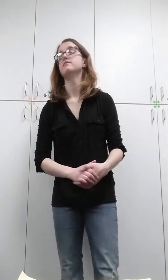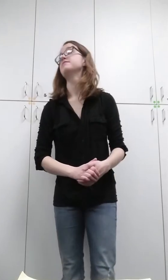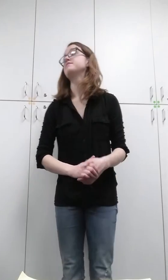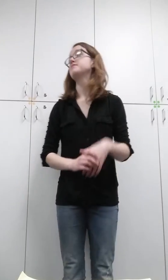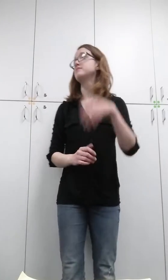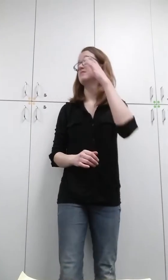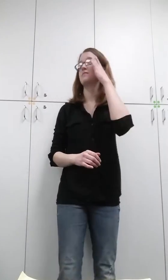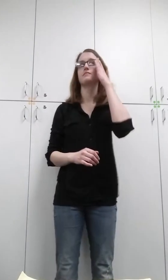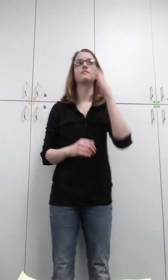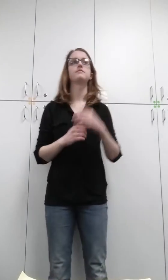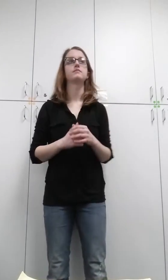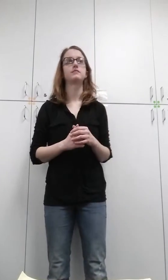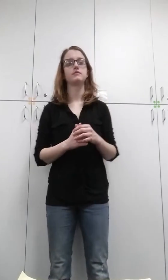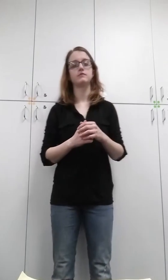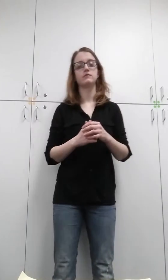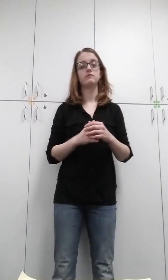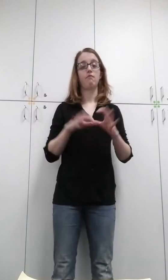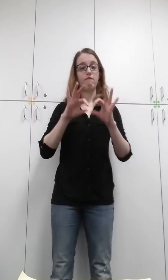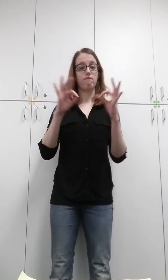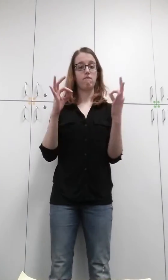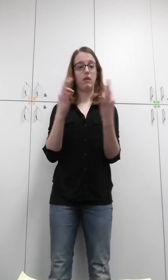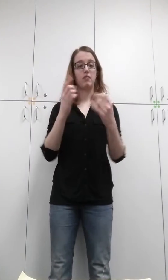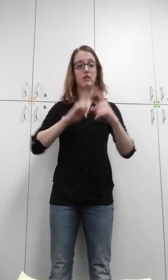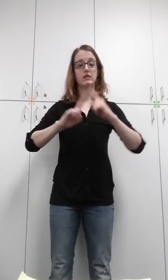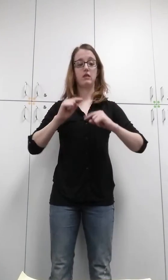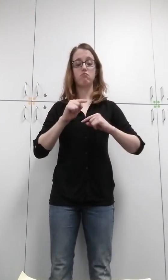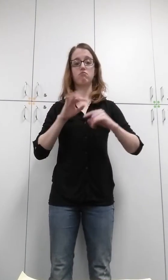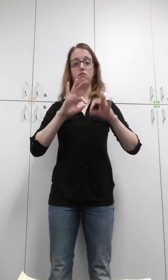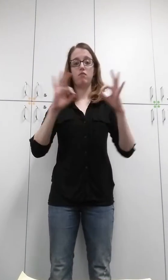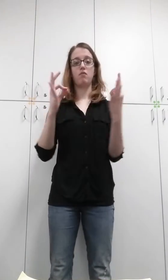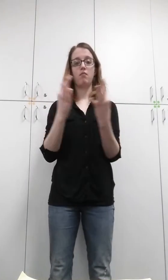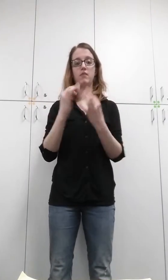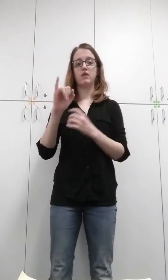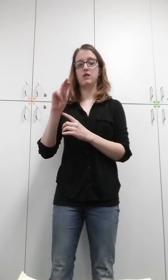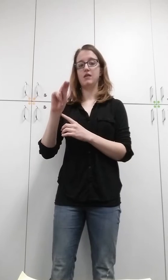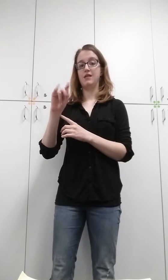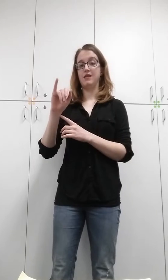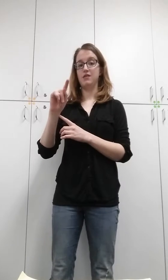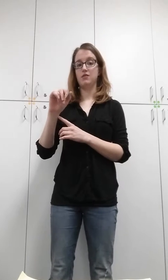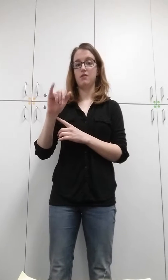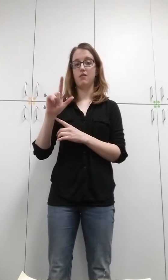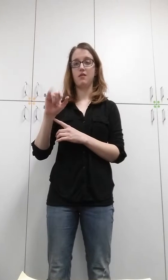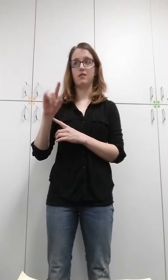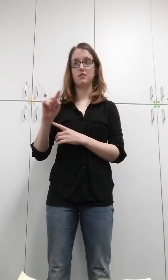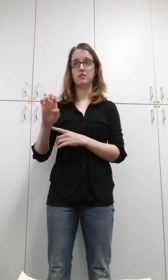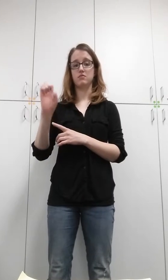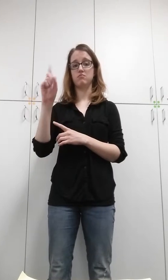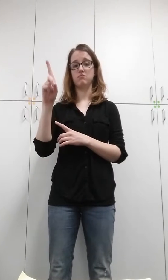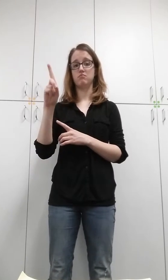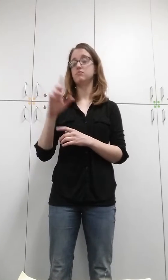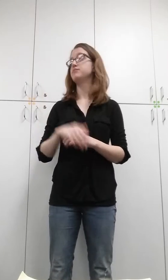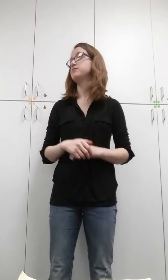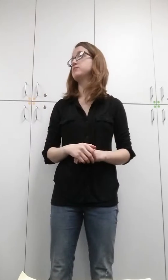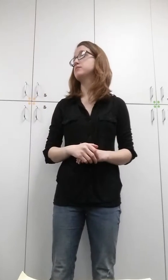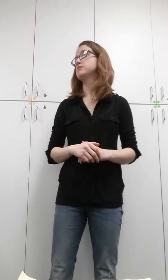initialized F sign. That means it's English influence. Before, deaf people are talking about